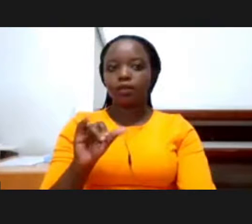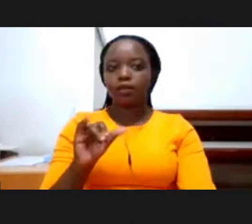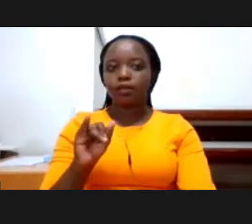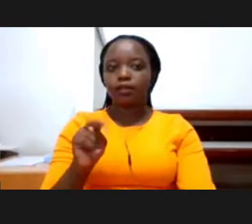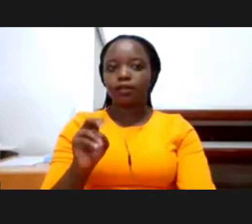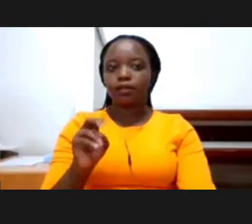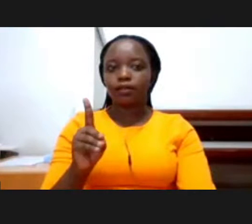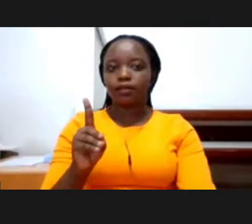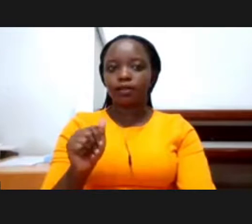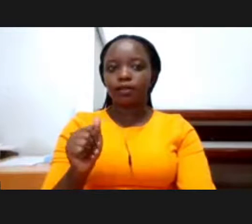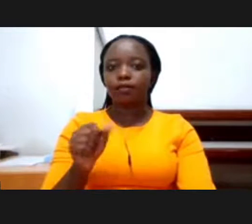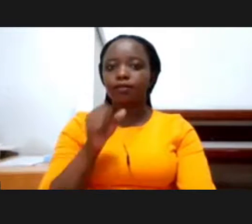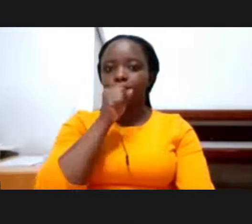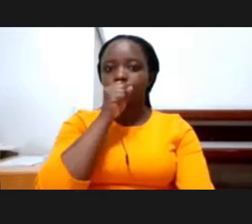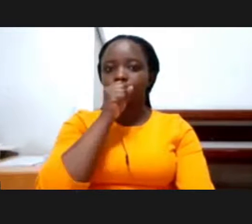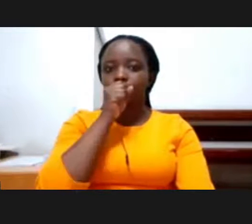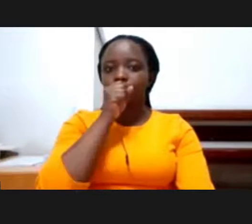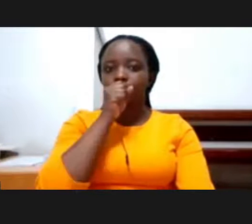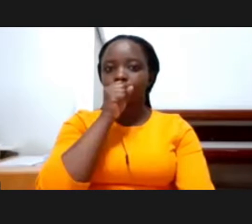Grace?